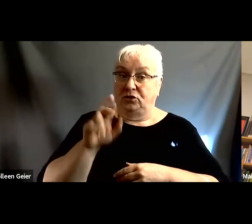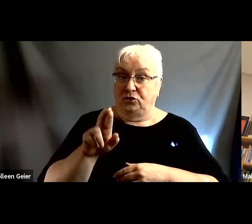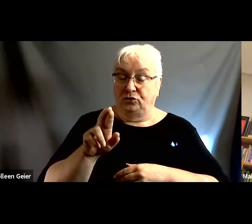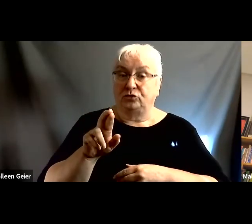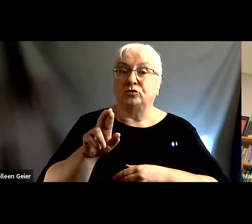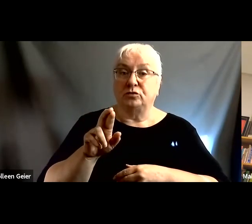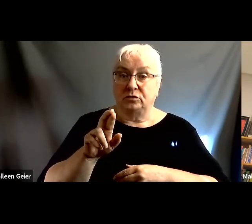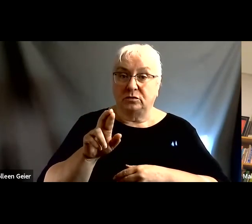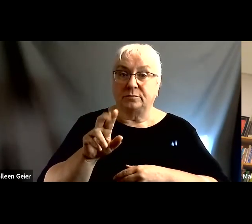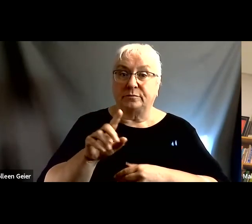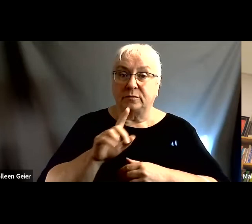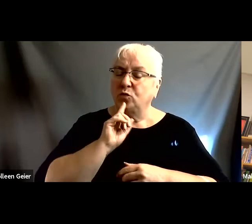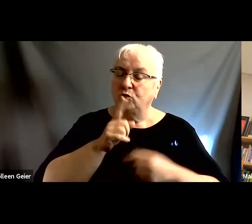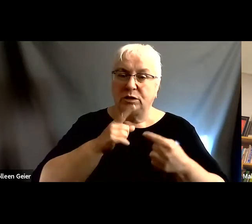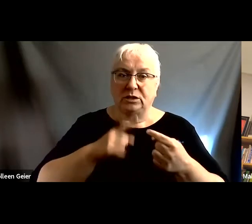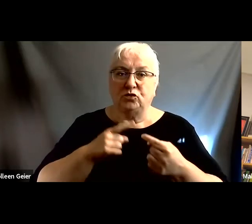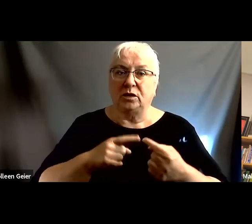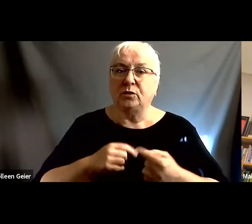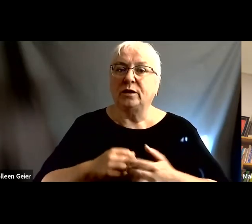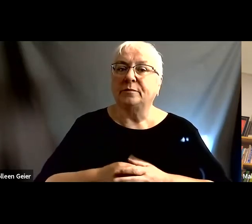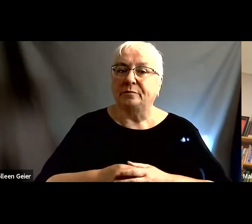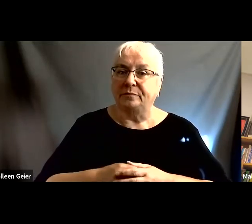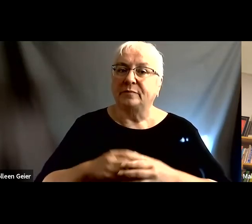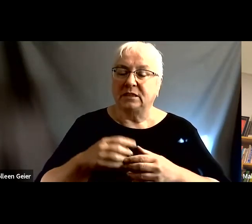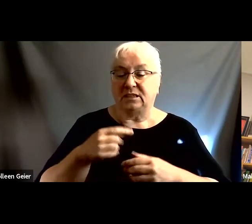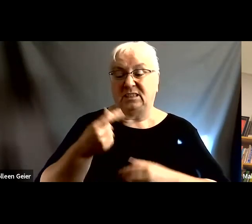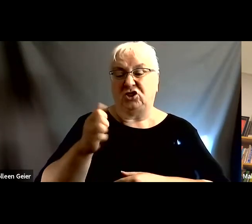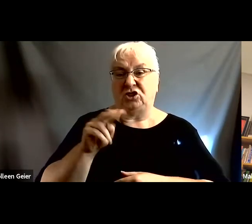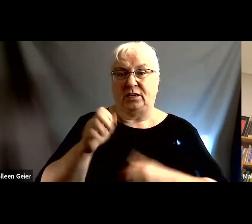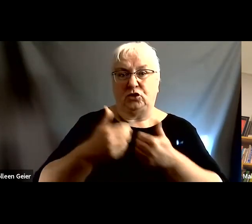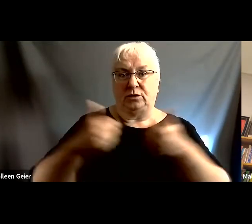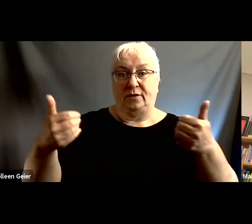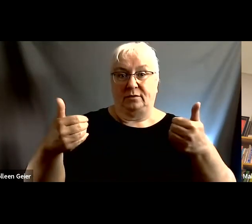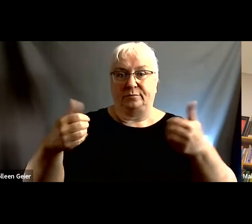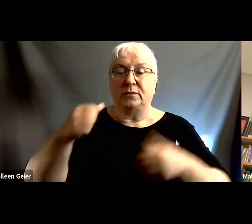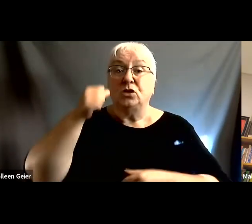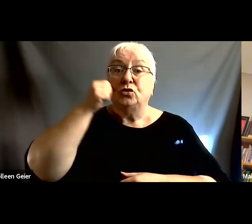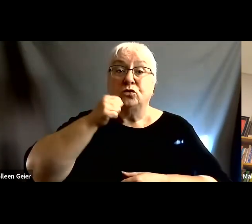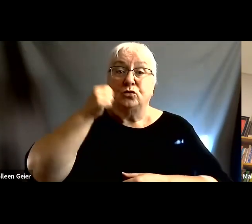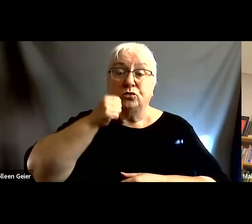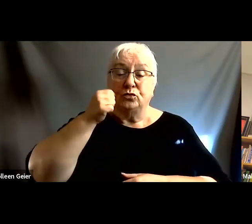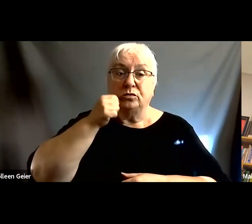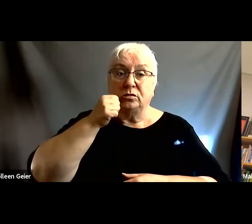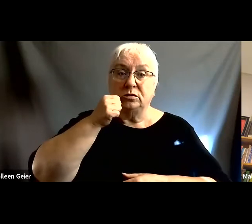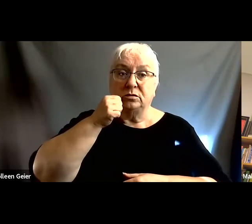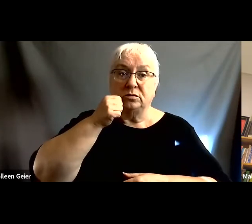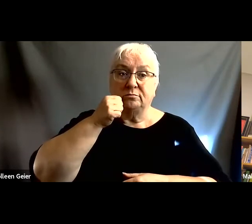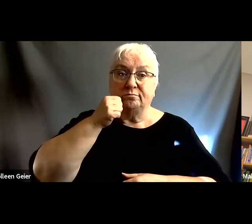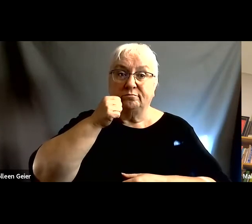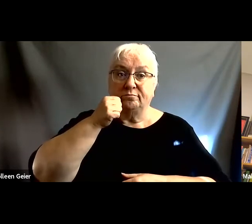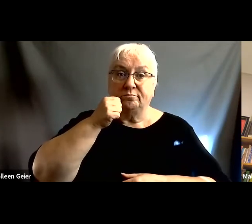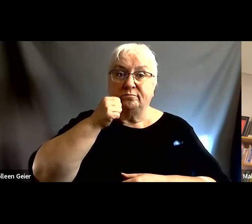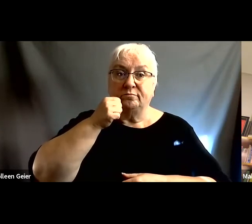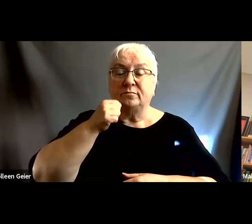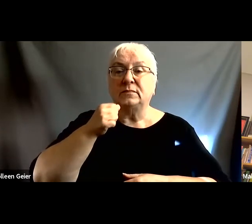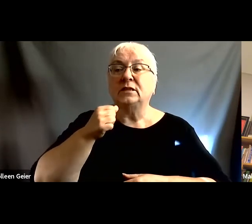really, really struggling with, the gender divide. That girls, rather that a girl is taken out of school